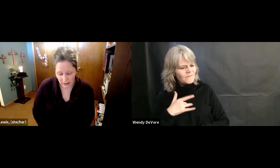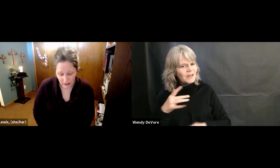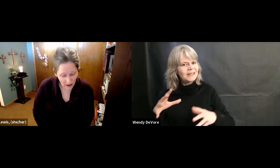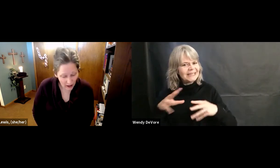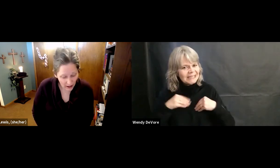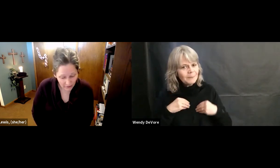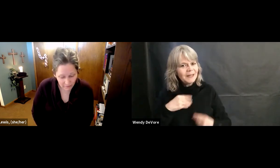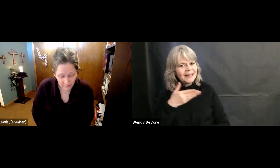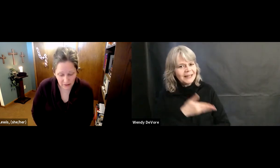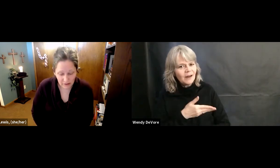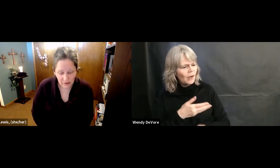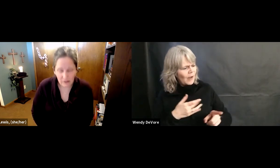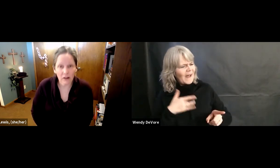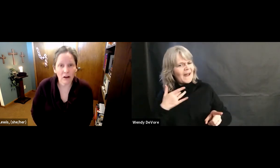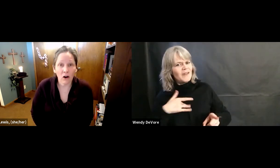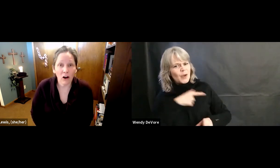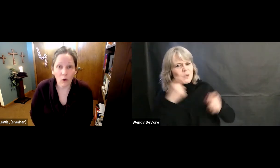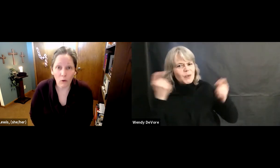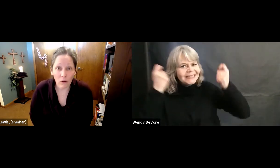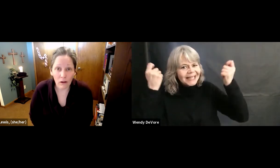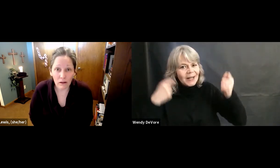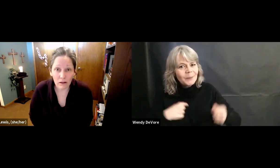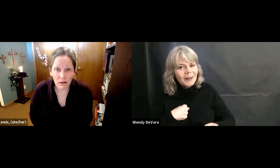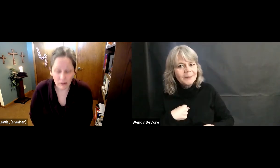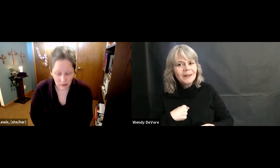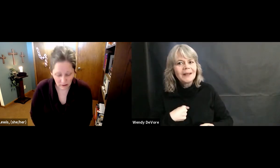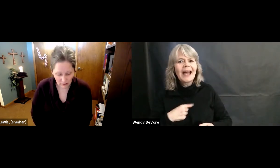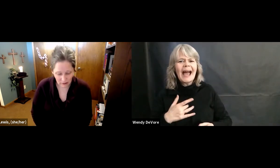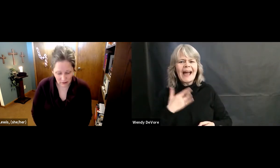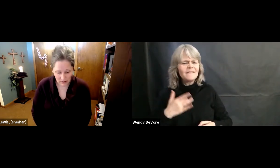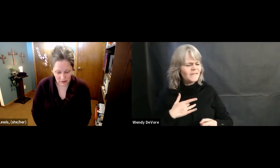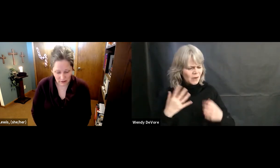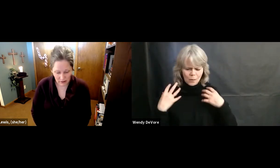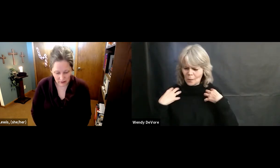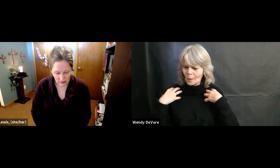celebrated. I feel whole.